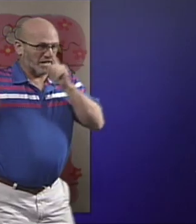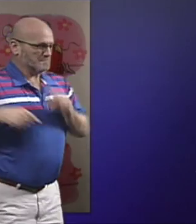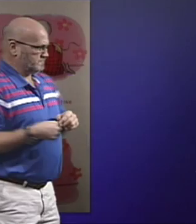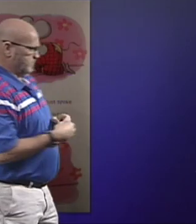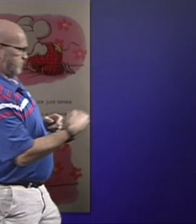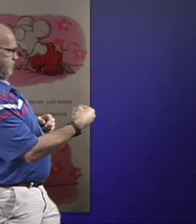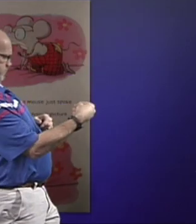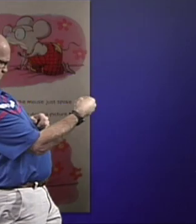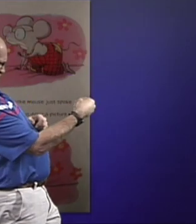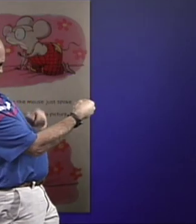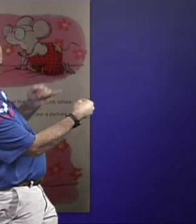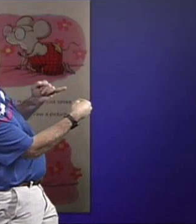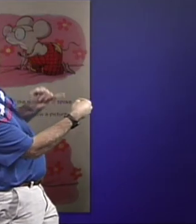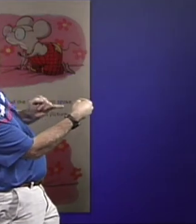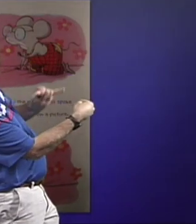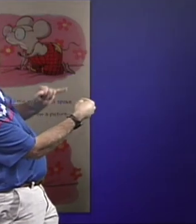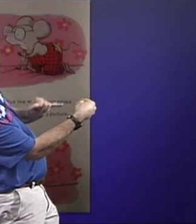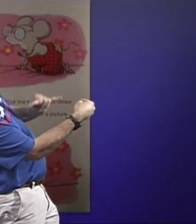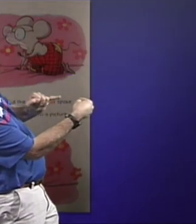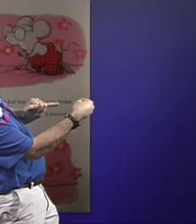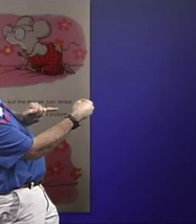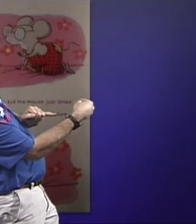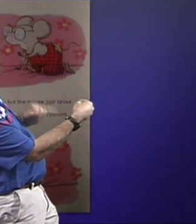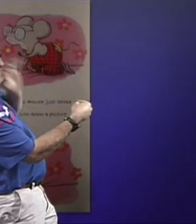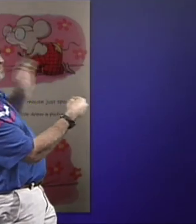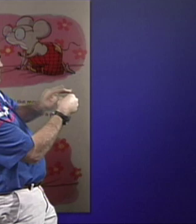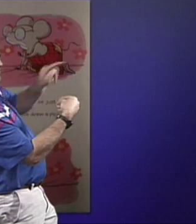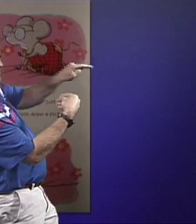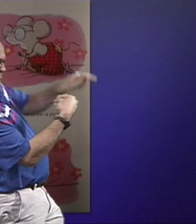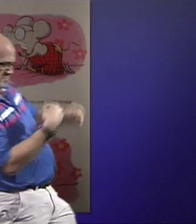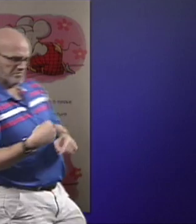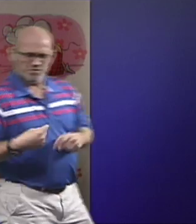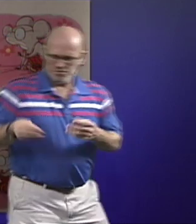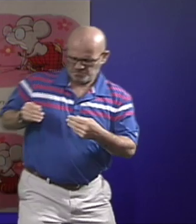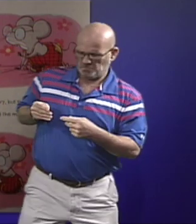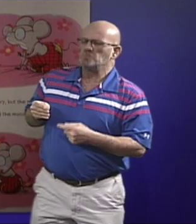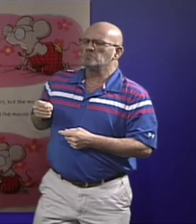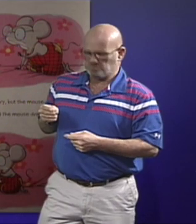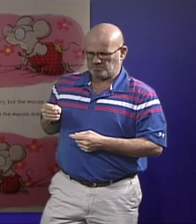And the mouse drew a picture of the Tooth Fairy.